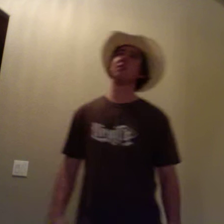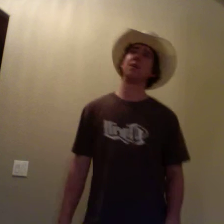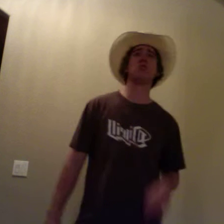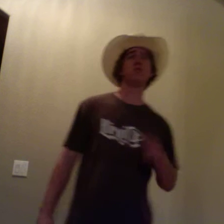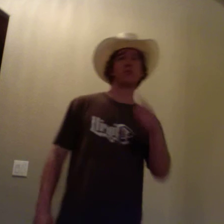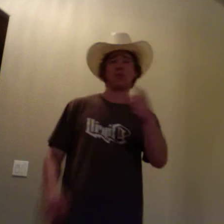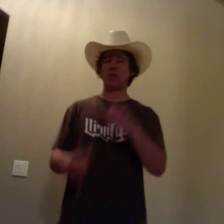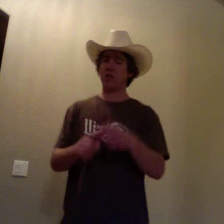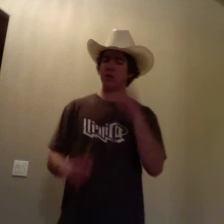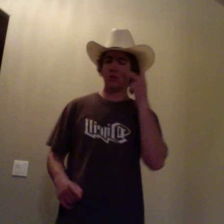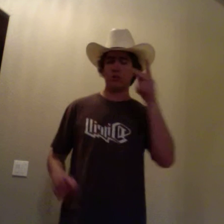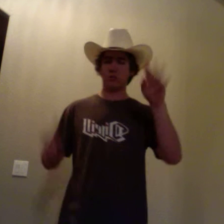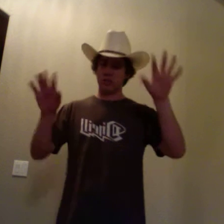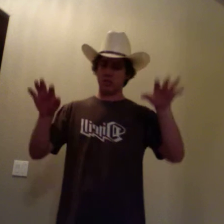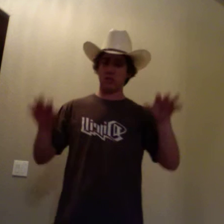Can't you see, can't you see?